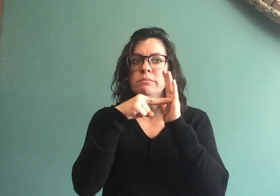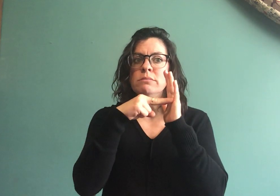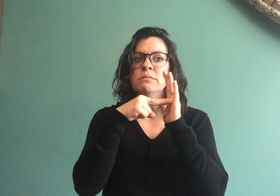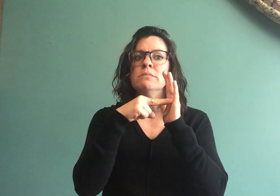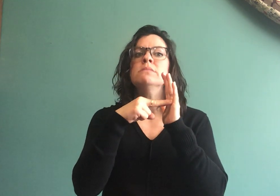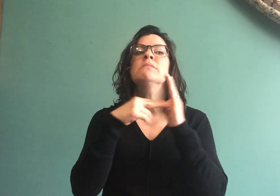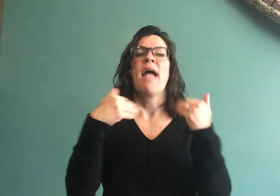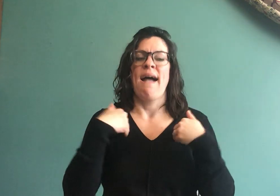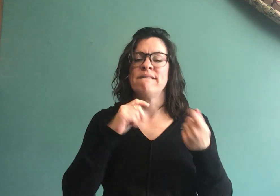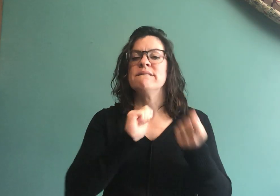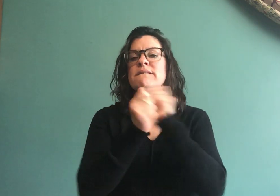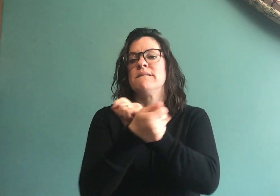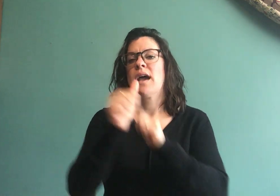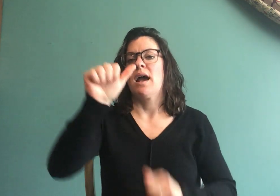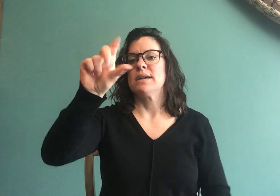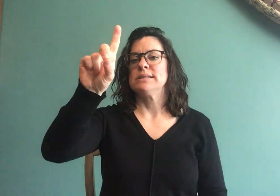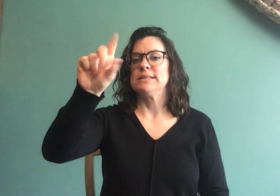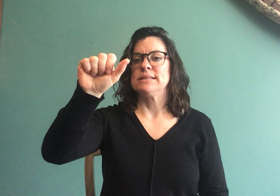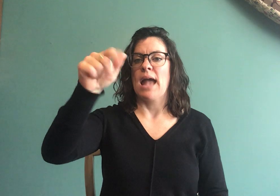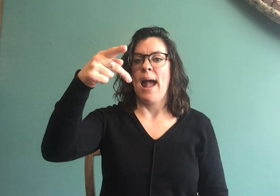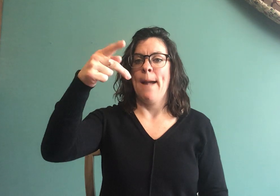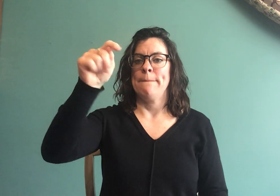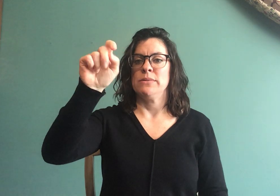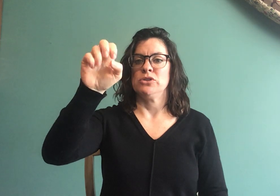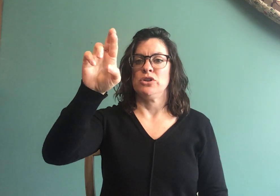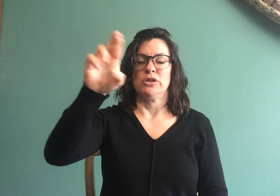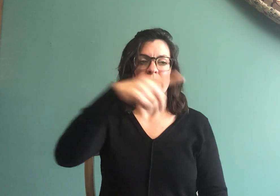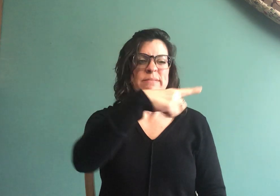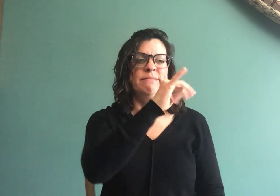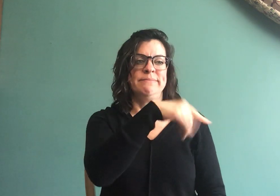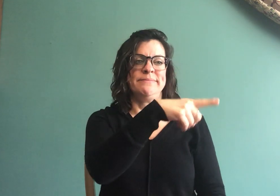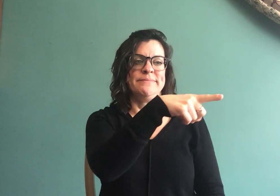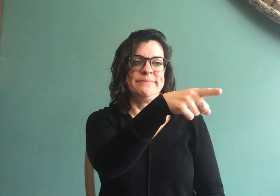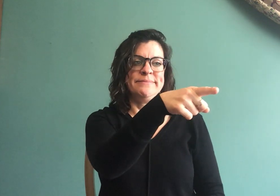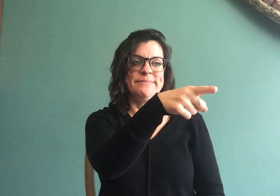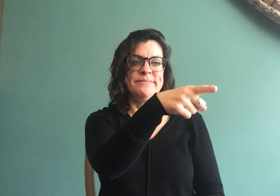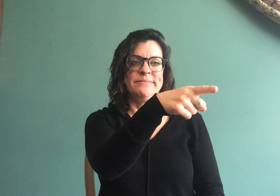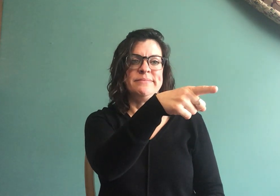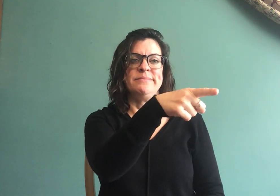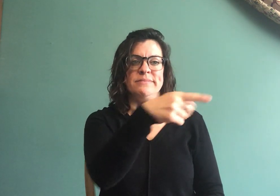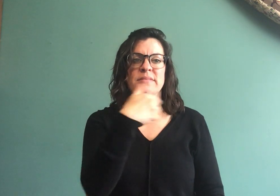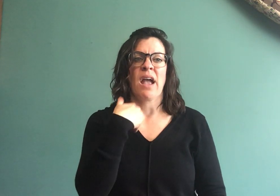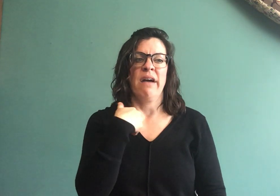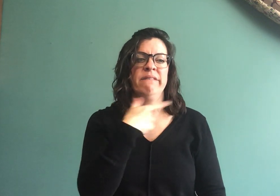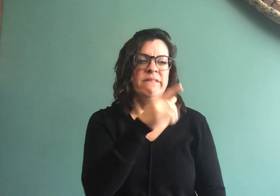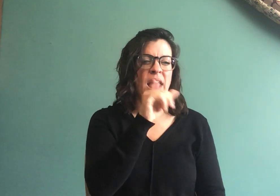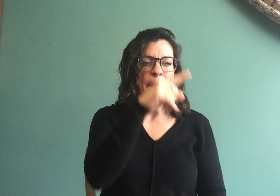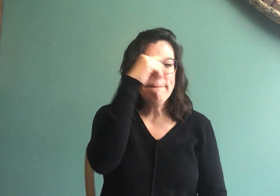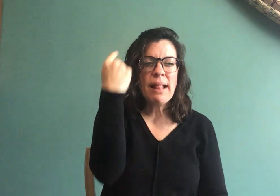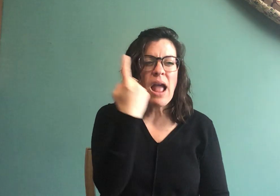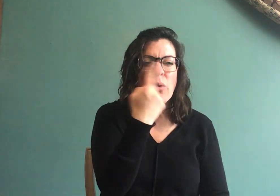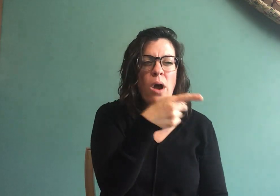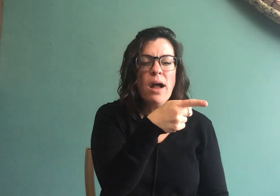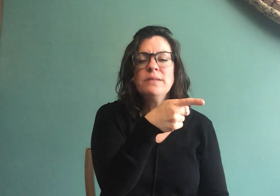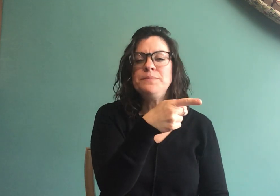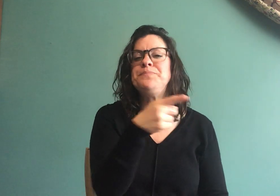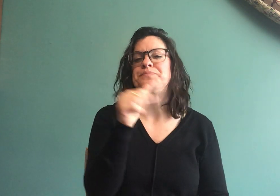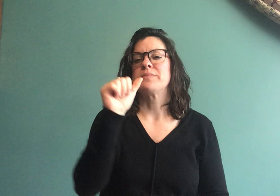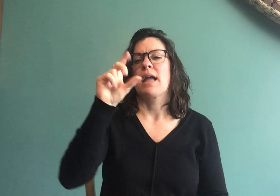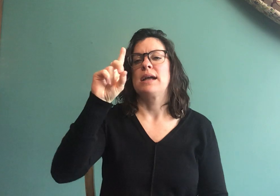not even an adapter. I don't know what that is. All right? I'm not sure what that is. Because that has a prong there. All